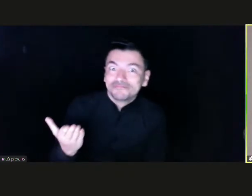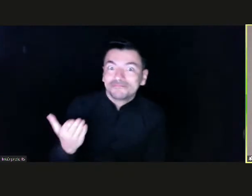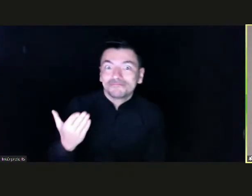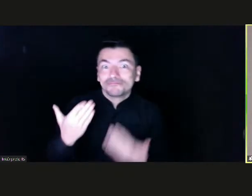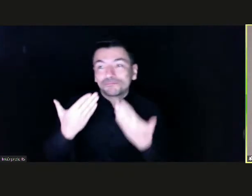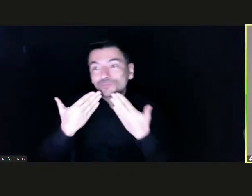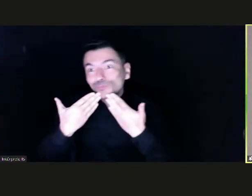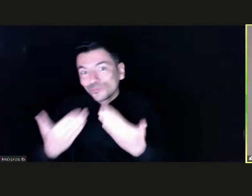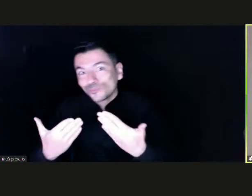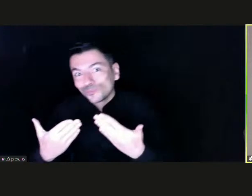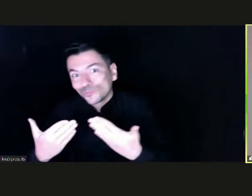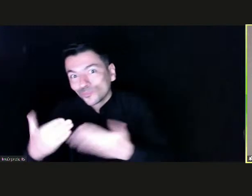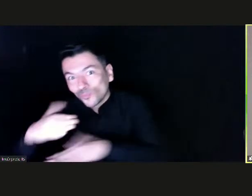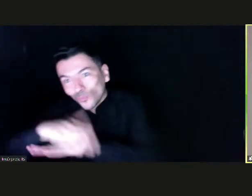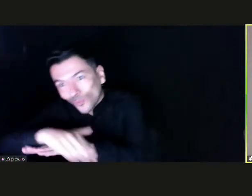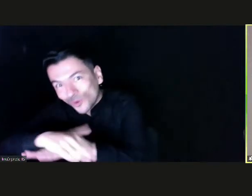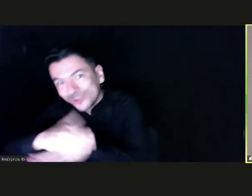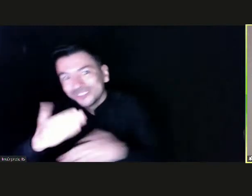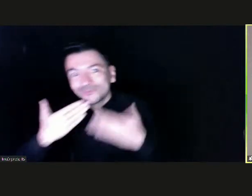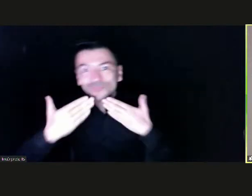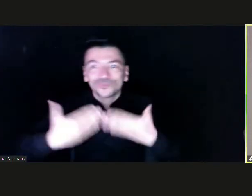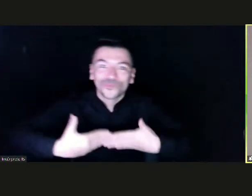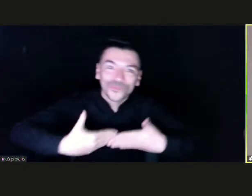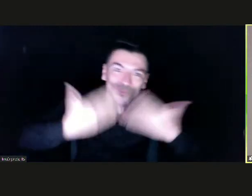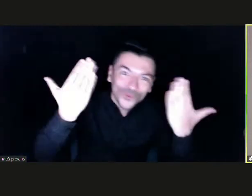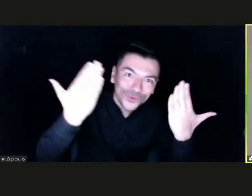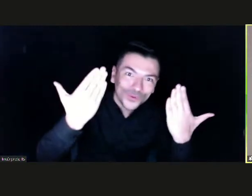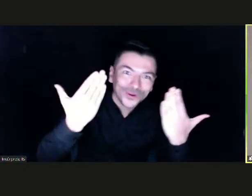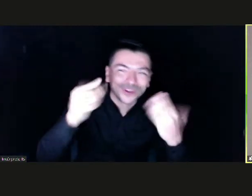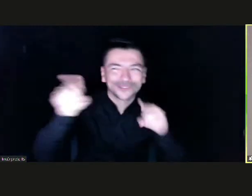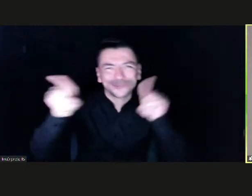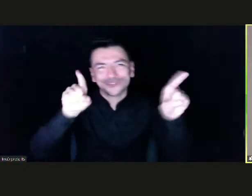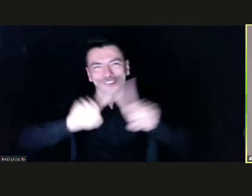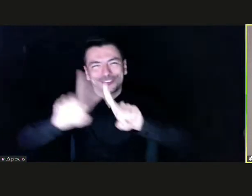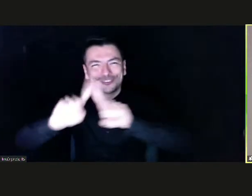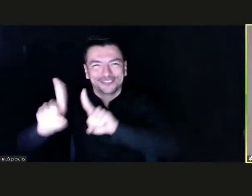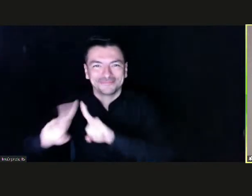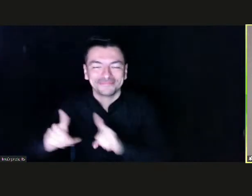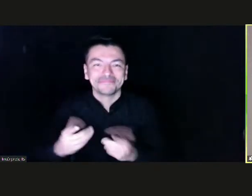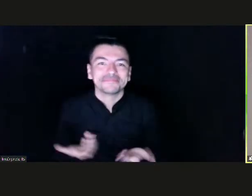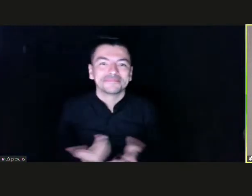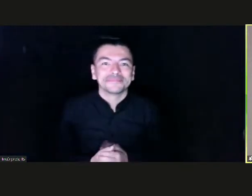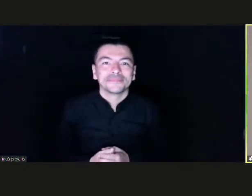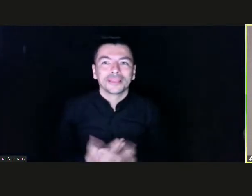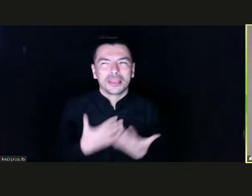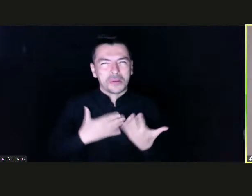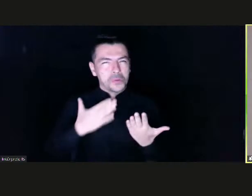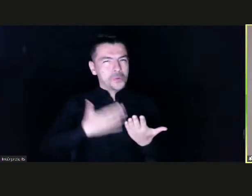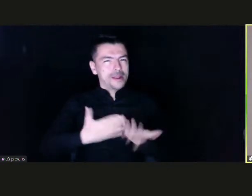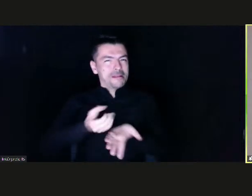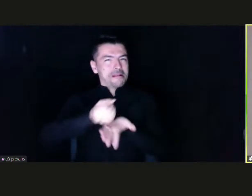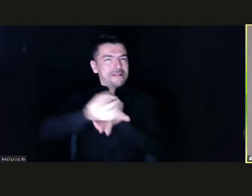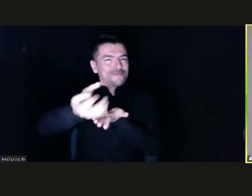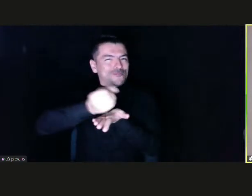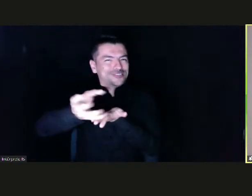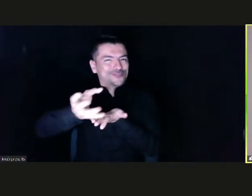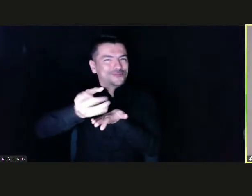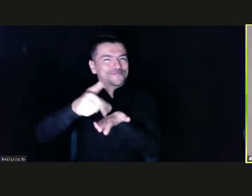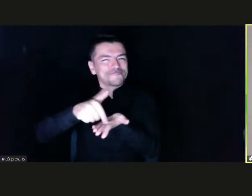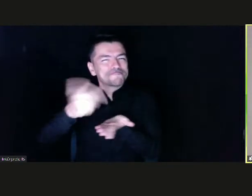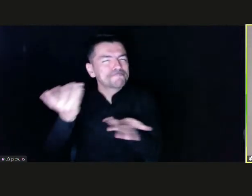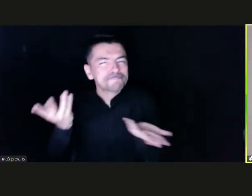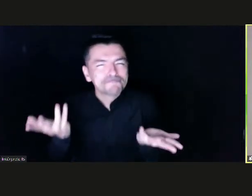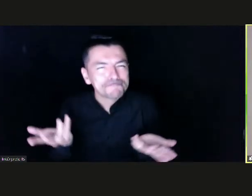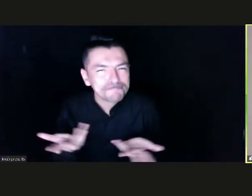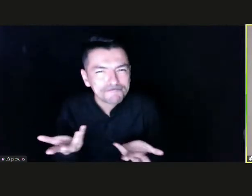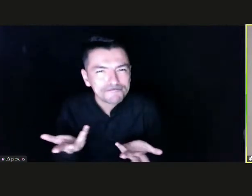Services Forum on Services-Led Transformation for Post-Pandemic Recovery. Sounds quite heavy, but we expect to